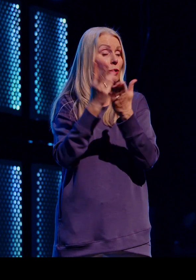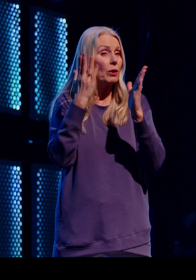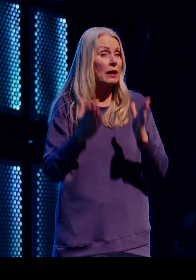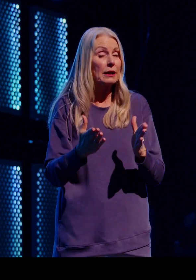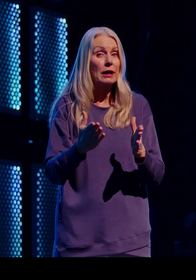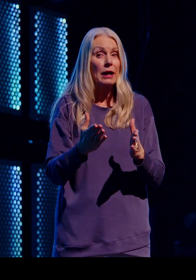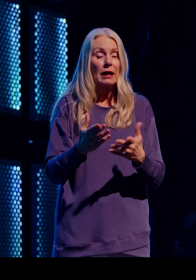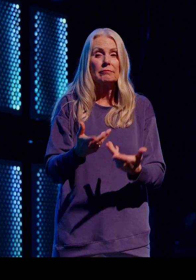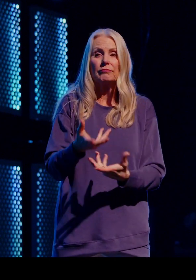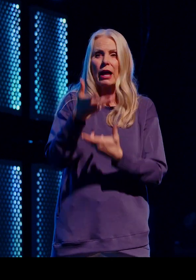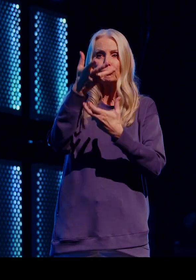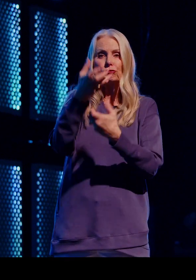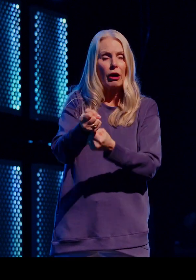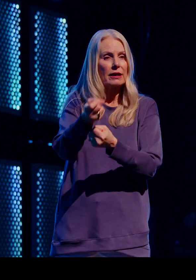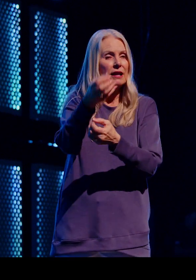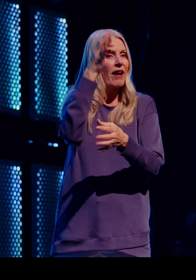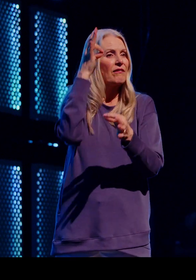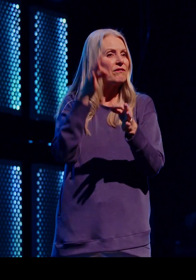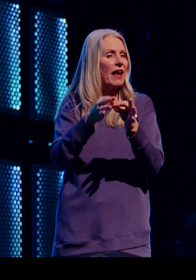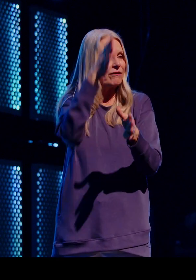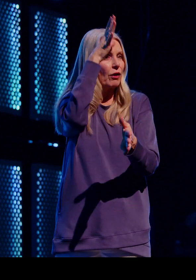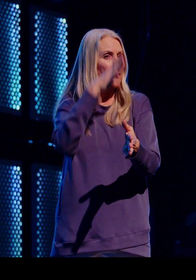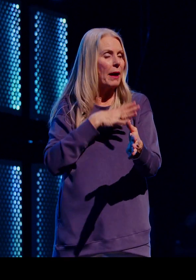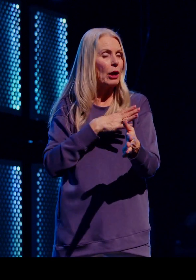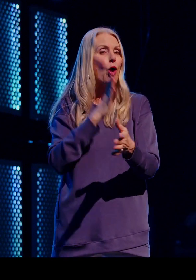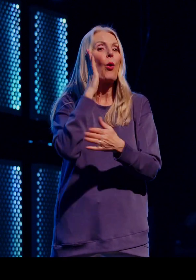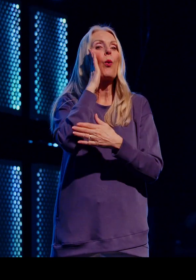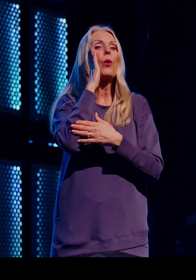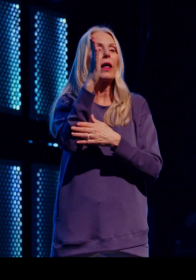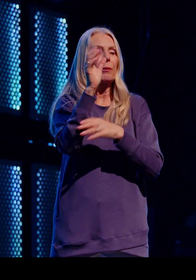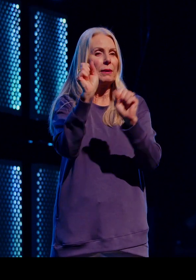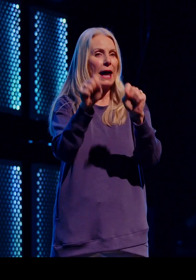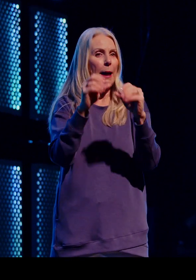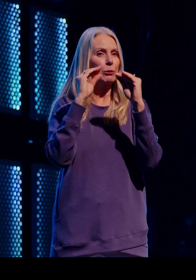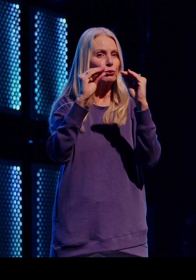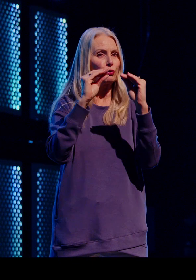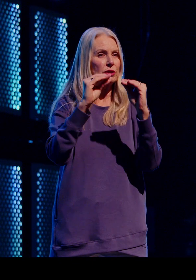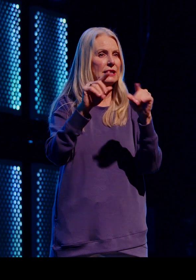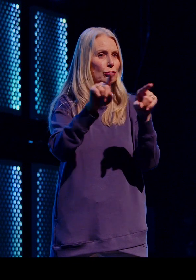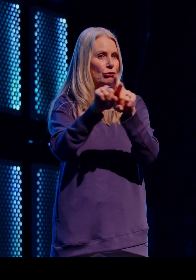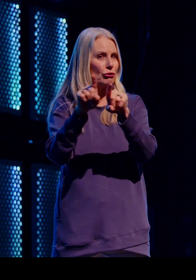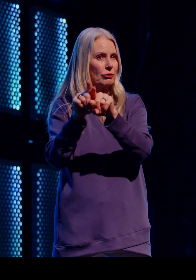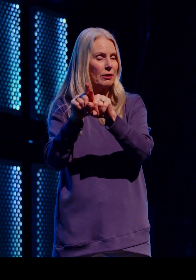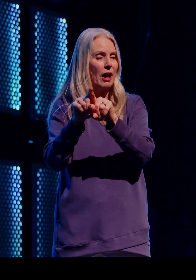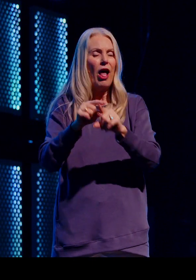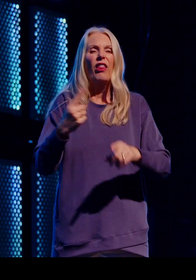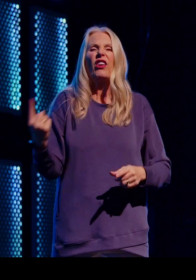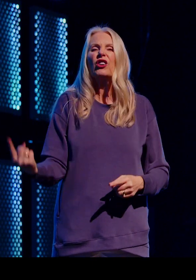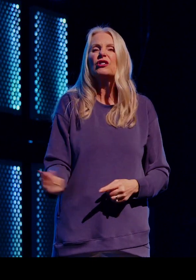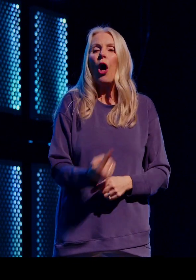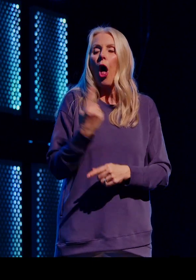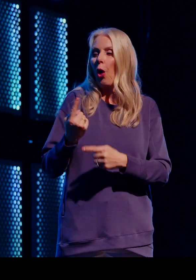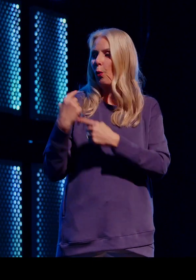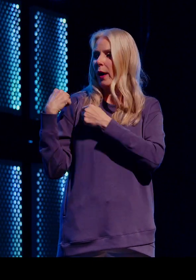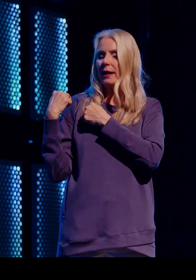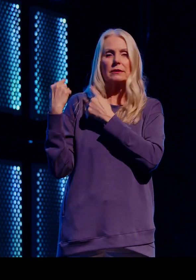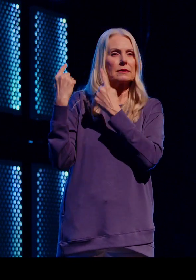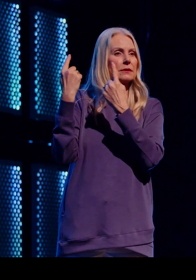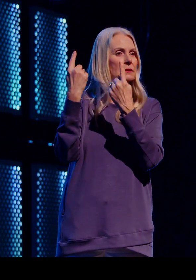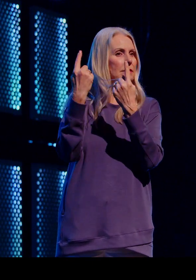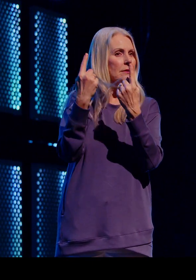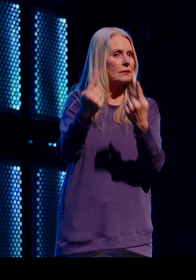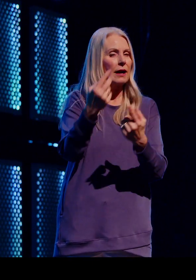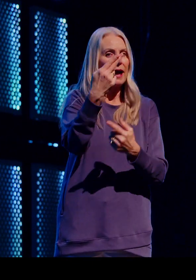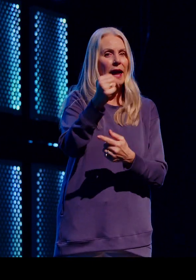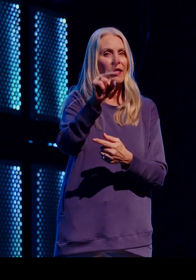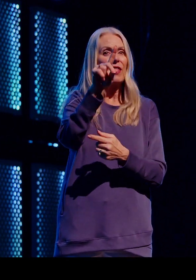faithful men who will be able to teach others also." You see, it has always been in the hands